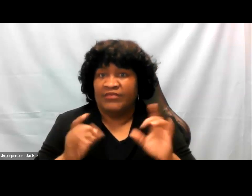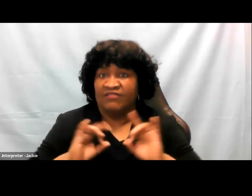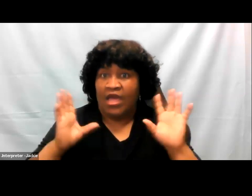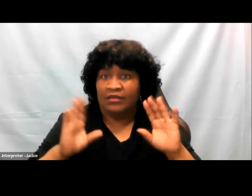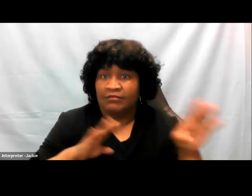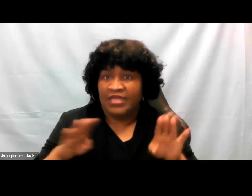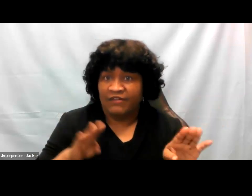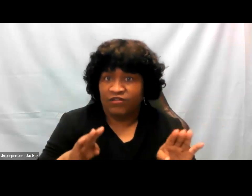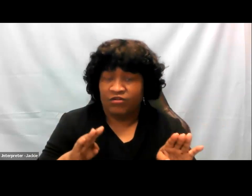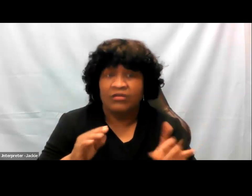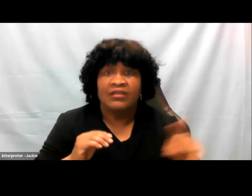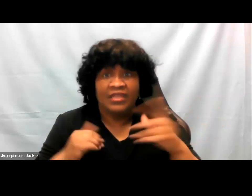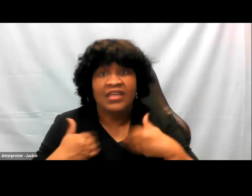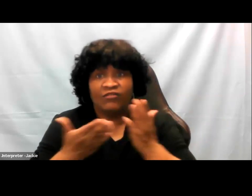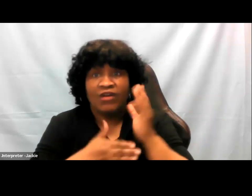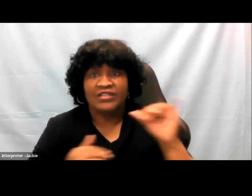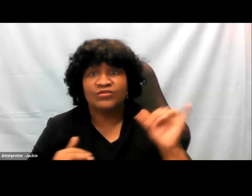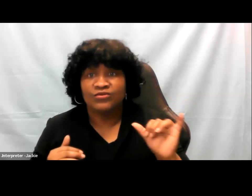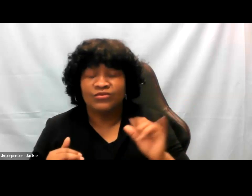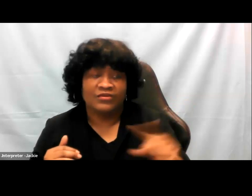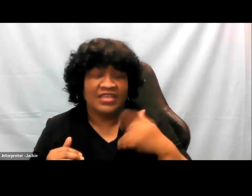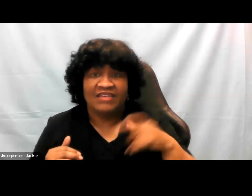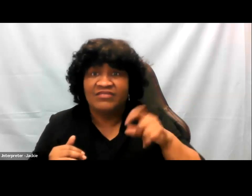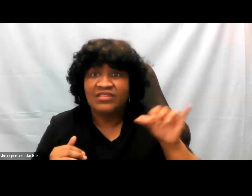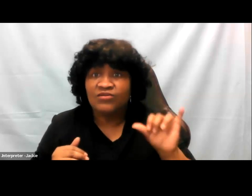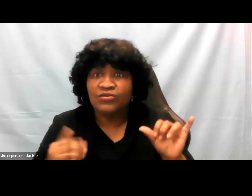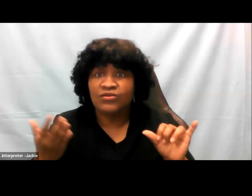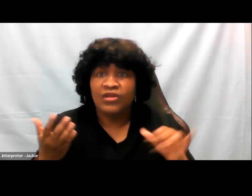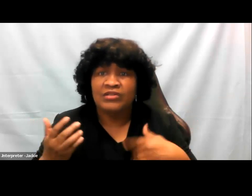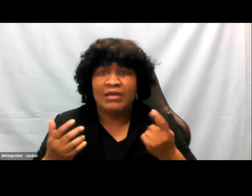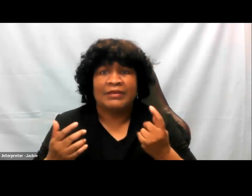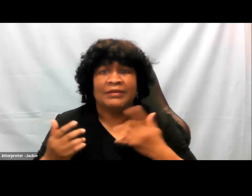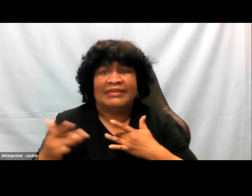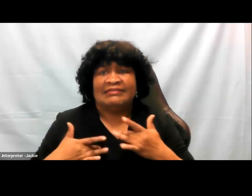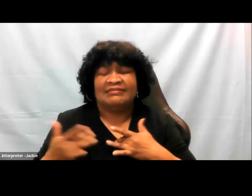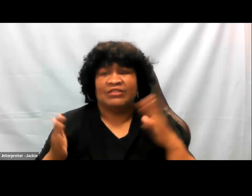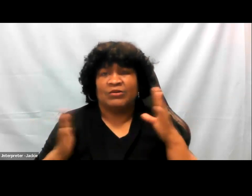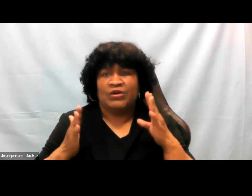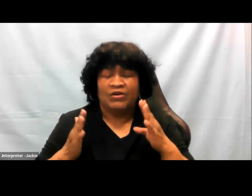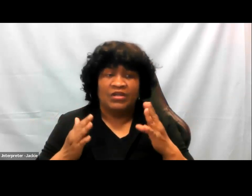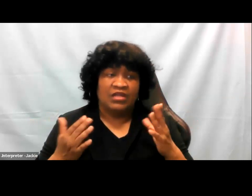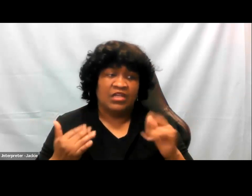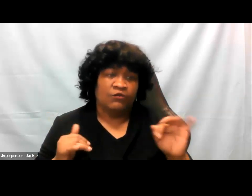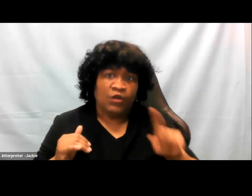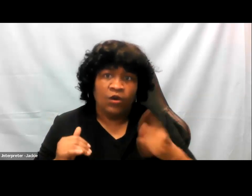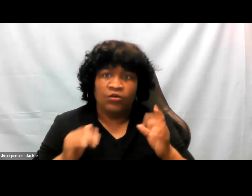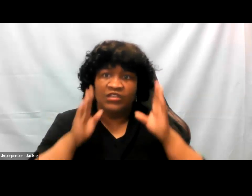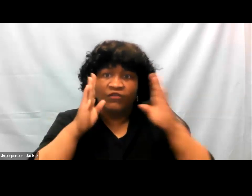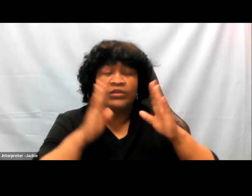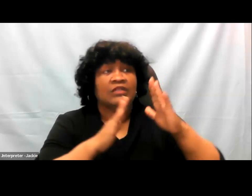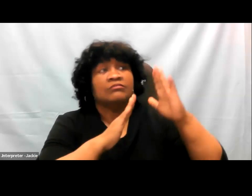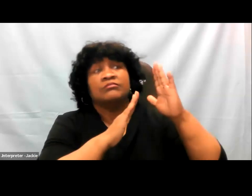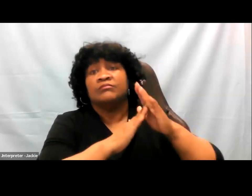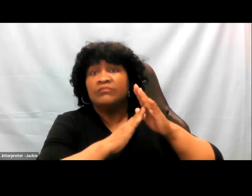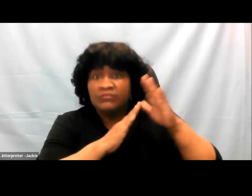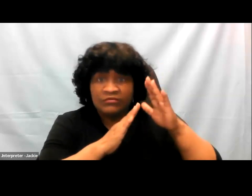These folks have rights and have needs as well. And I'm just a little bit concerned that by focusing on the ideal continuum of